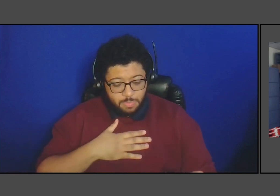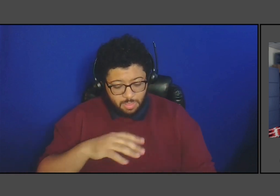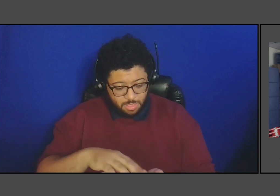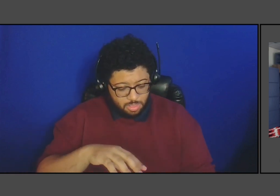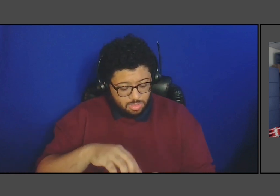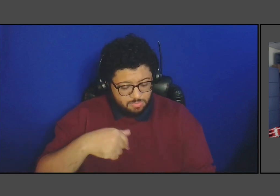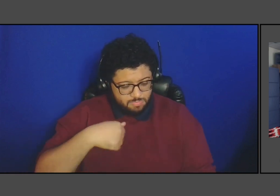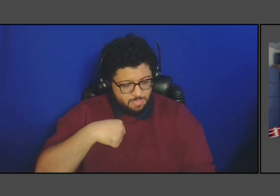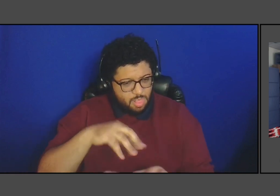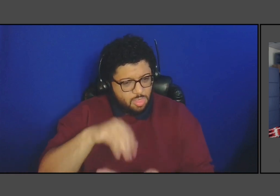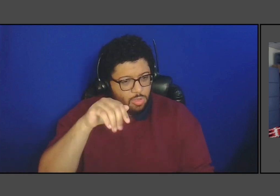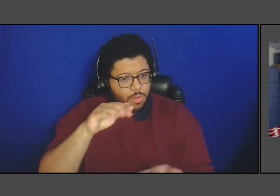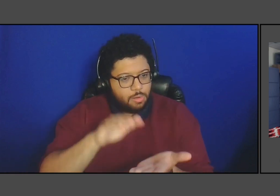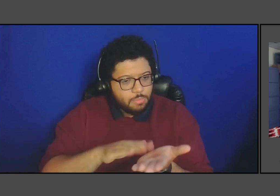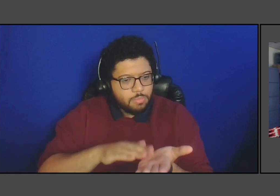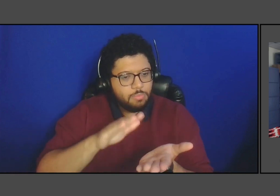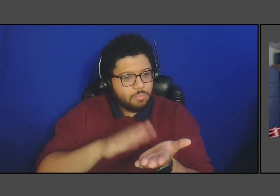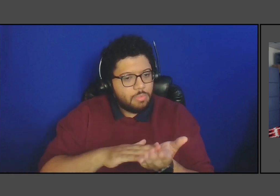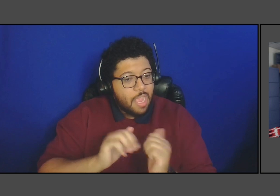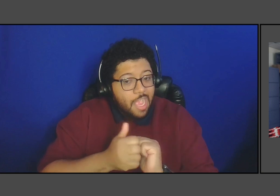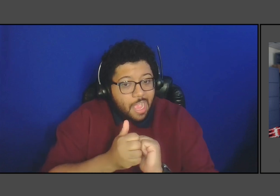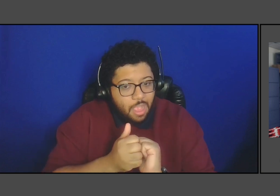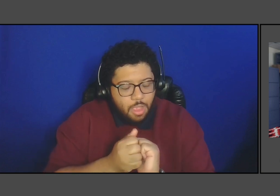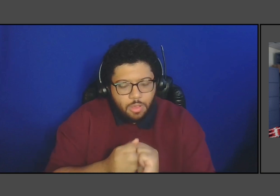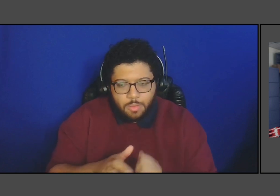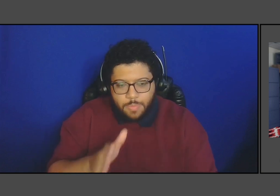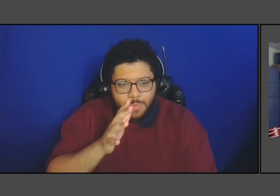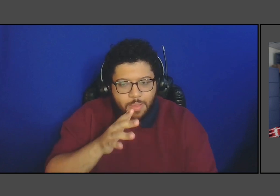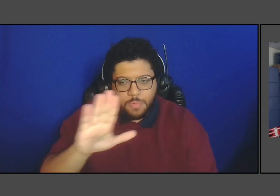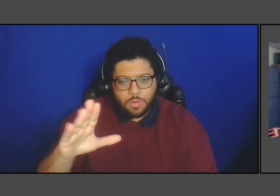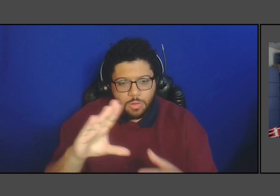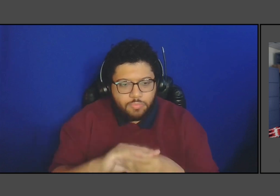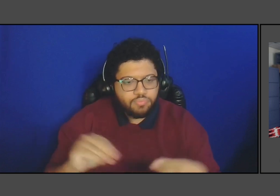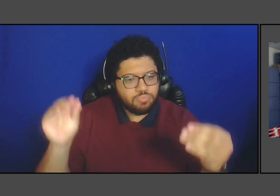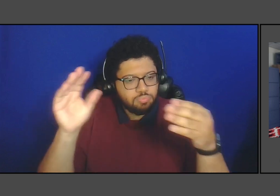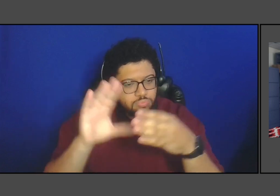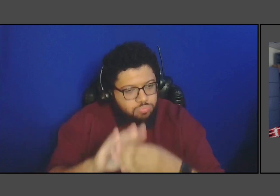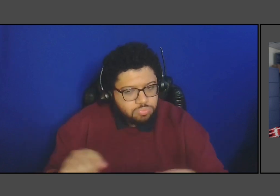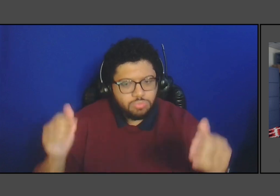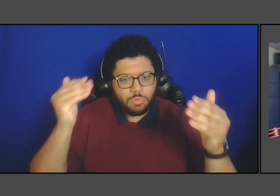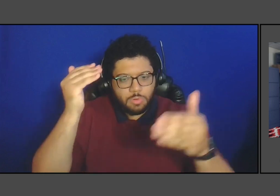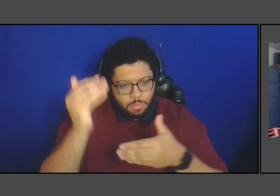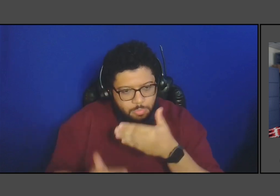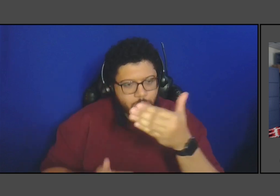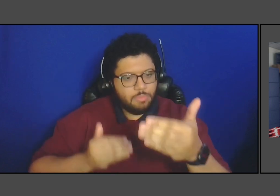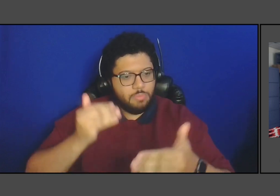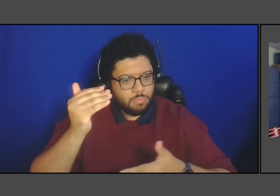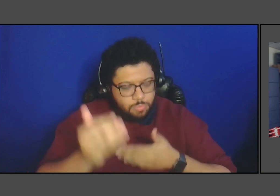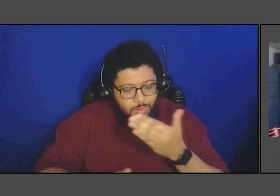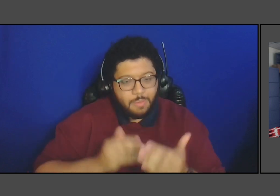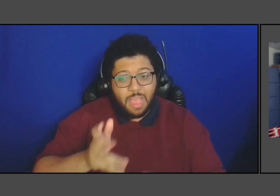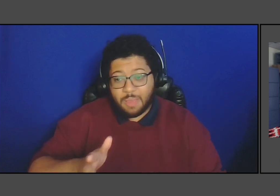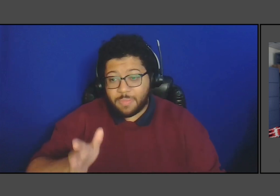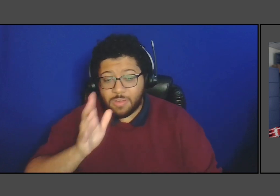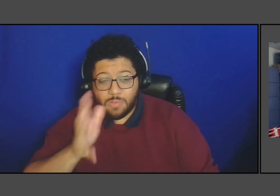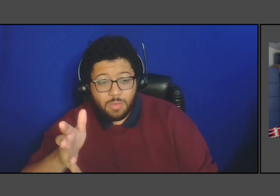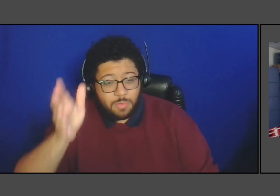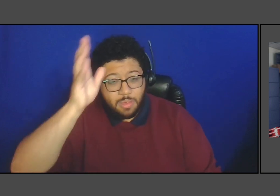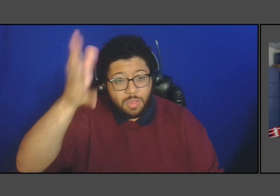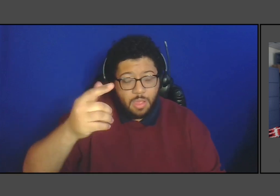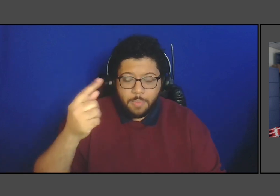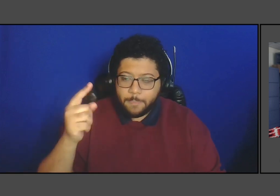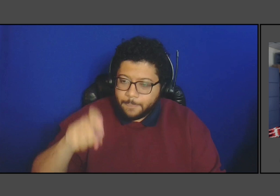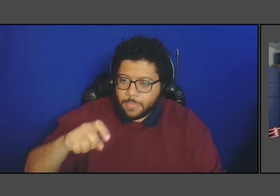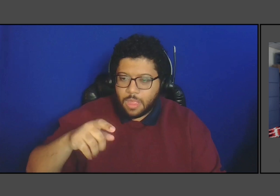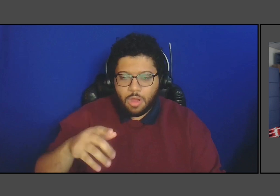same thing, yeah, and my grandpa and my grandma were always telling these stories about how we had to stand with the prove, which was a